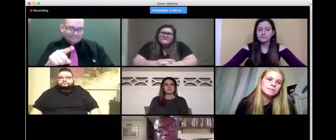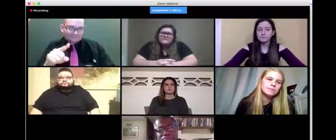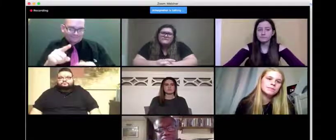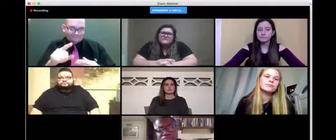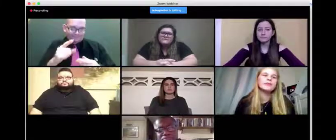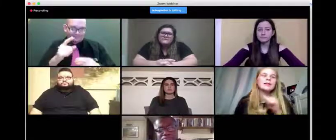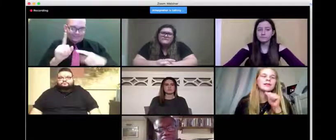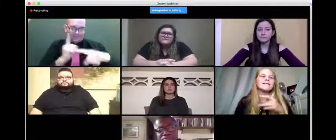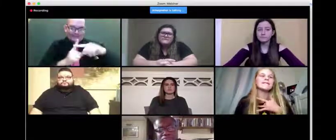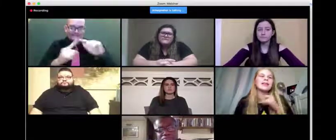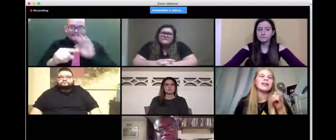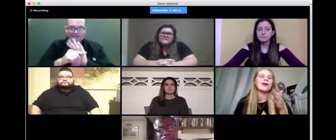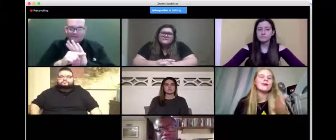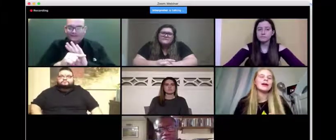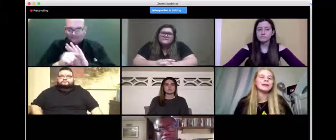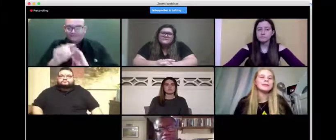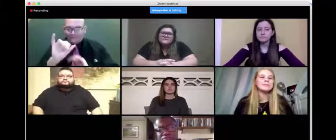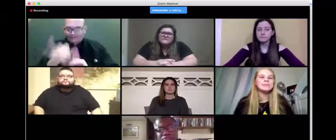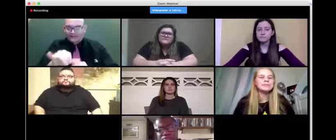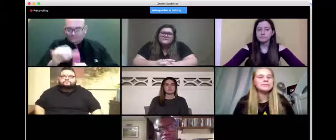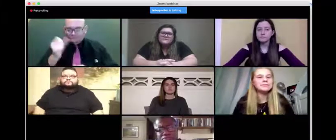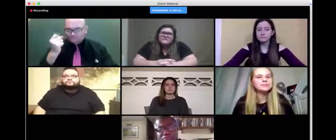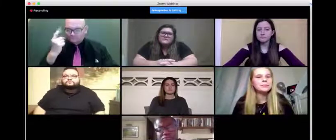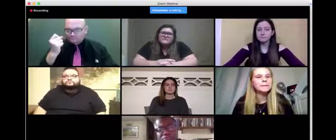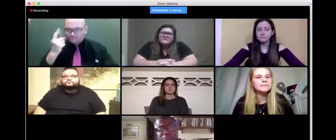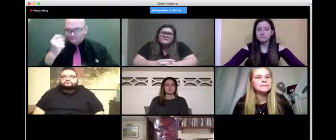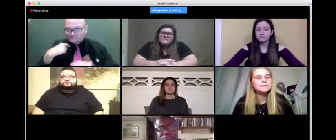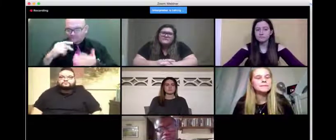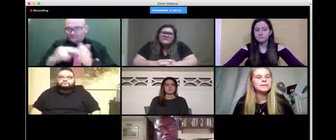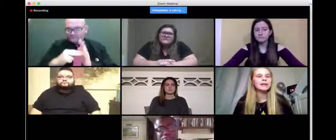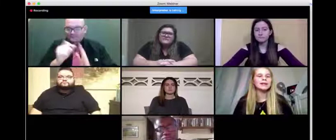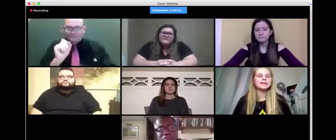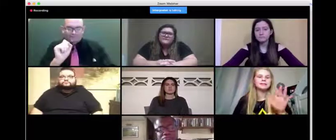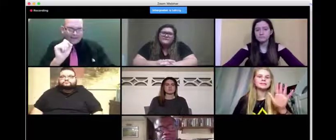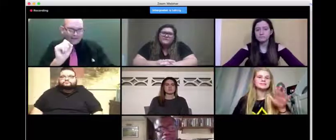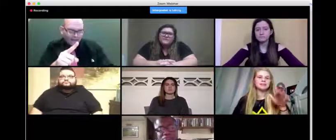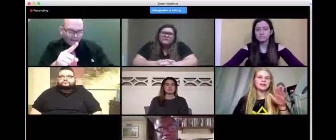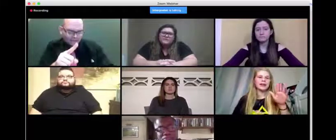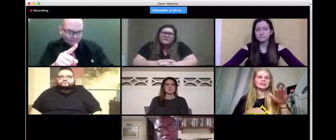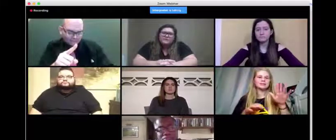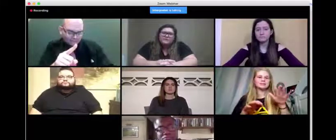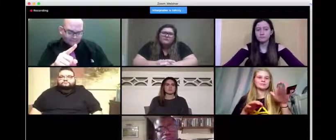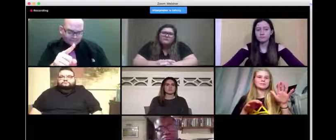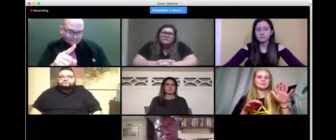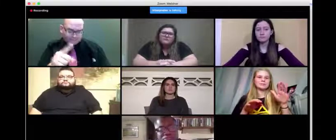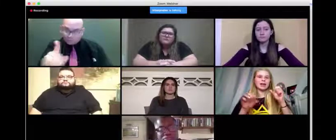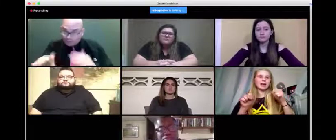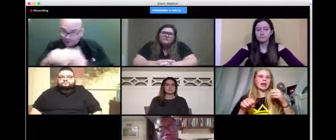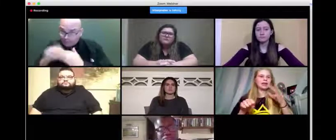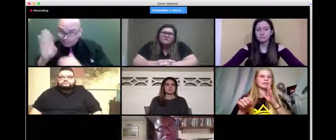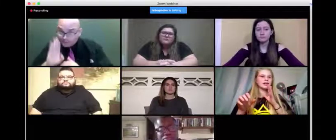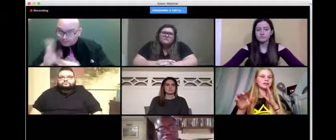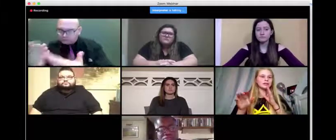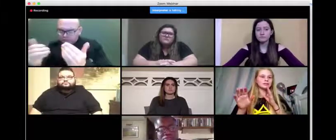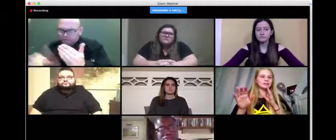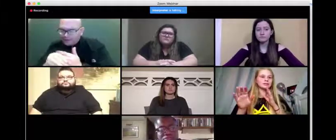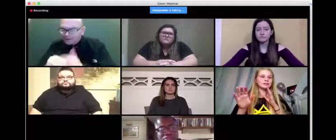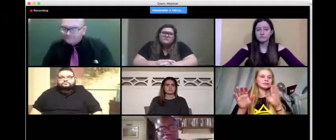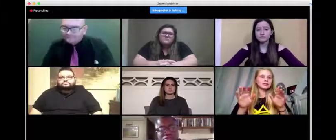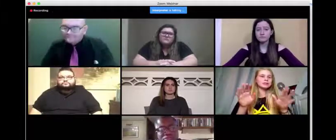media. So I'd like to ask, Blakelyn, would you like to add something about that? Yes, yes. I don't think,